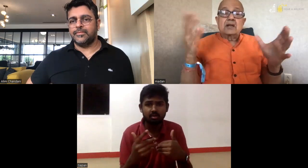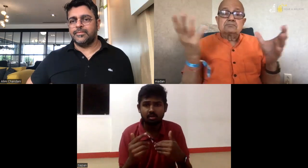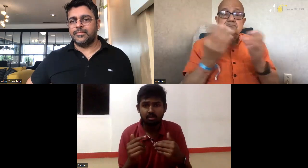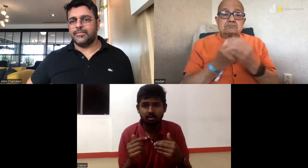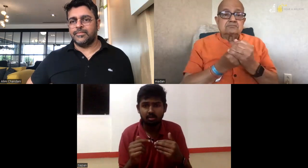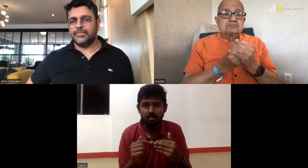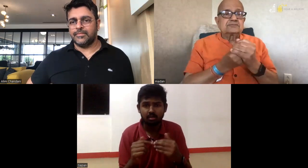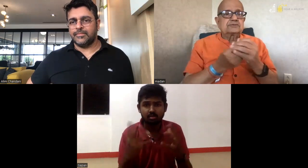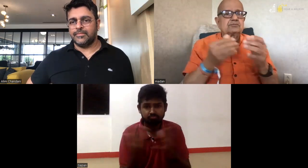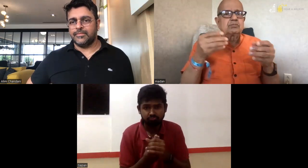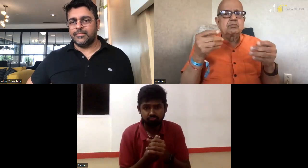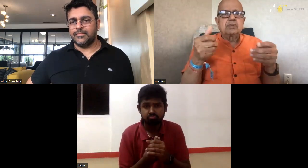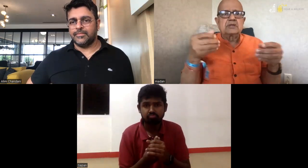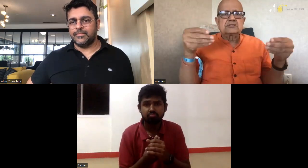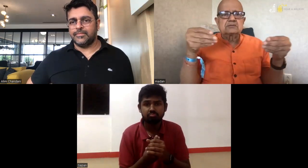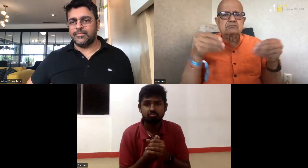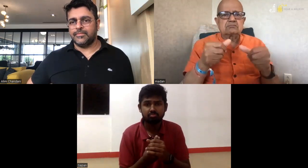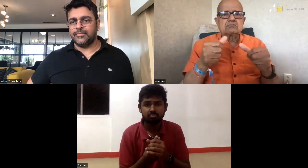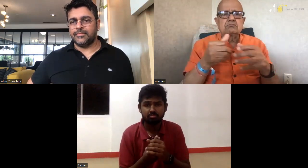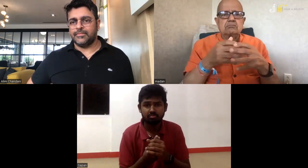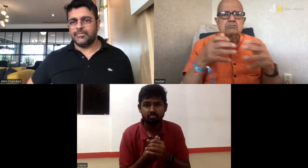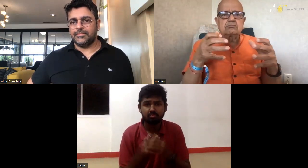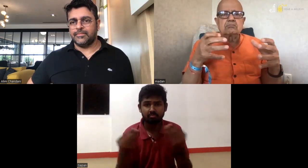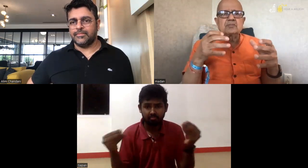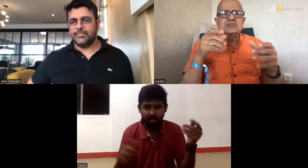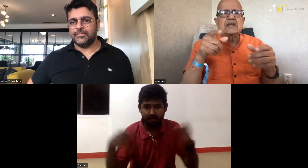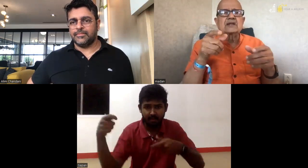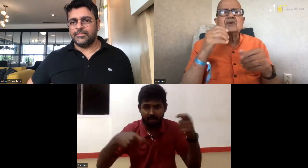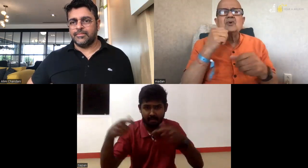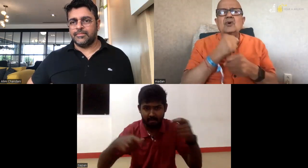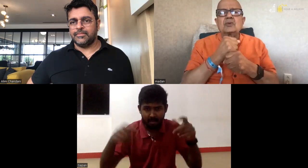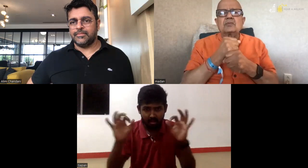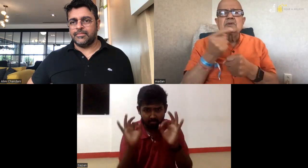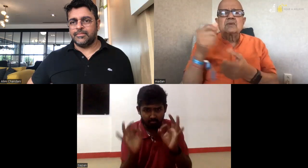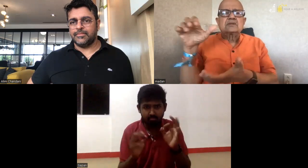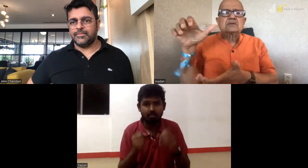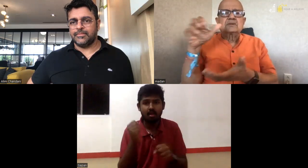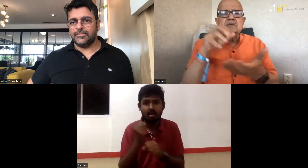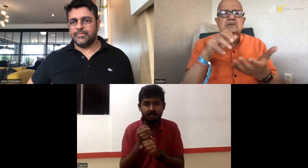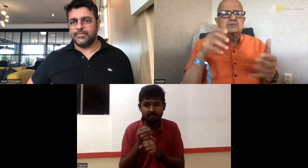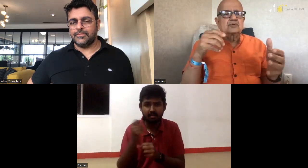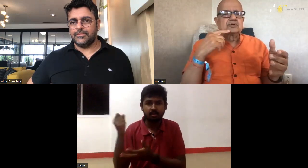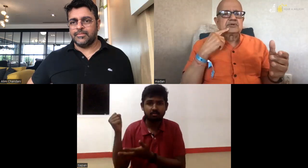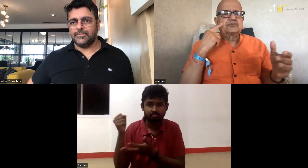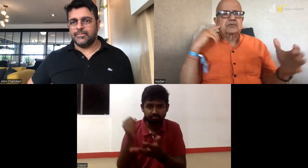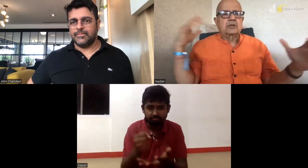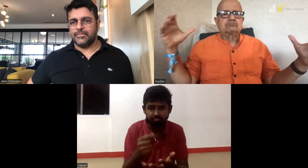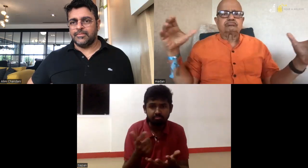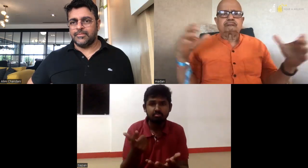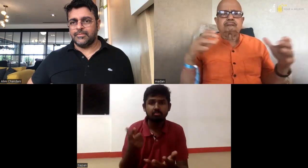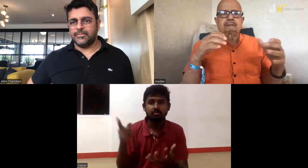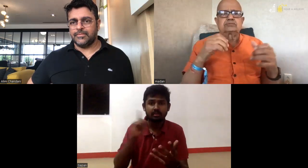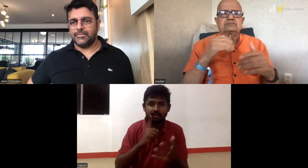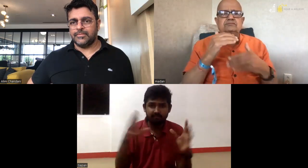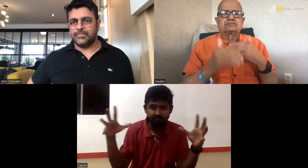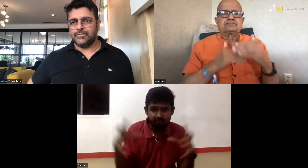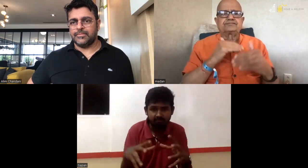wave hands on everyone, like, hear me, I would like to talk to you. So it would be better to meet in